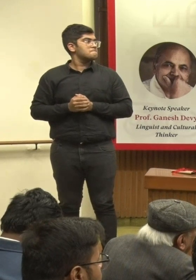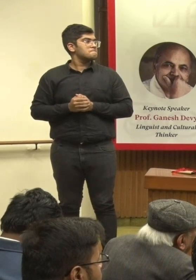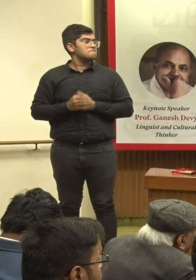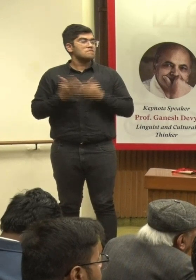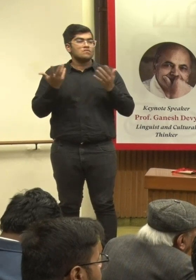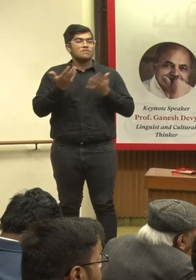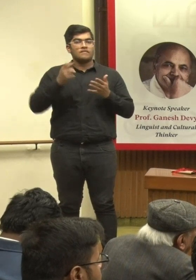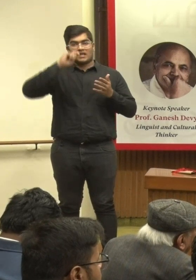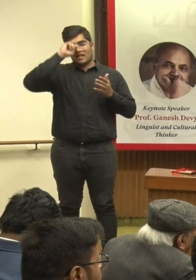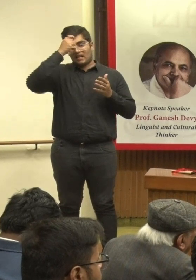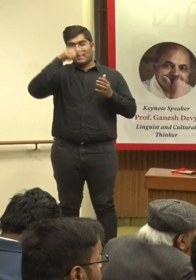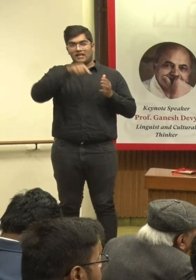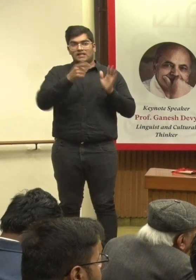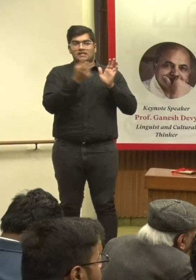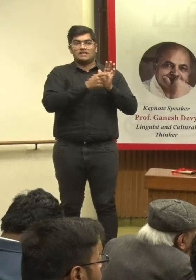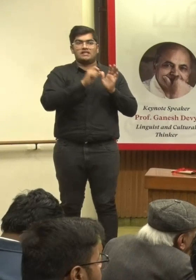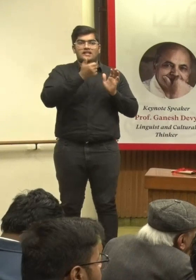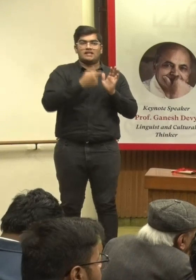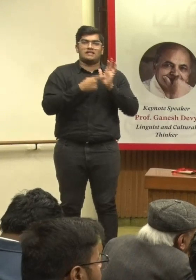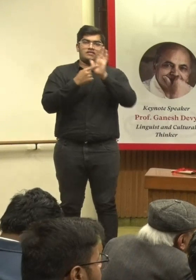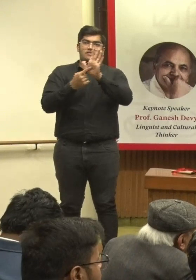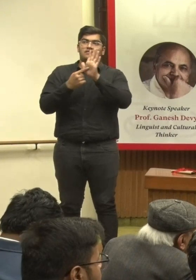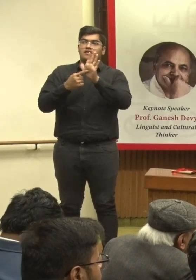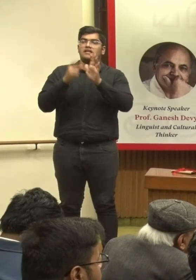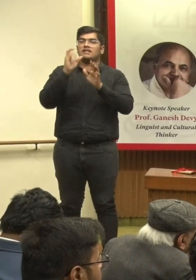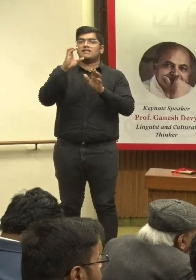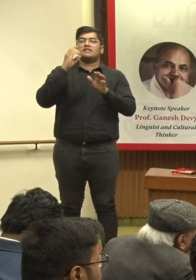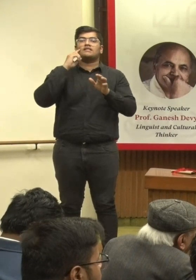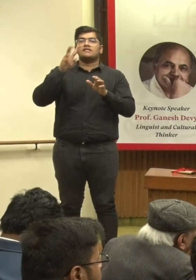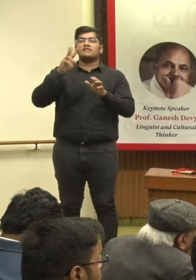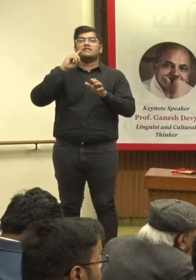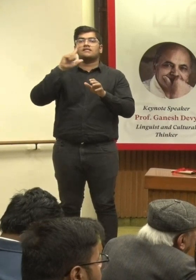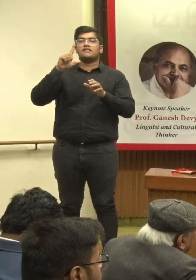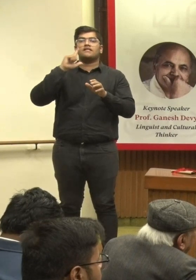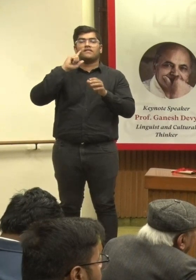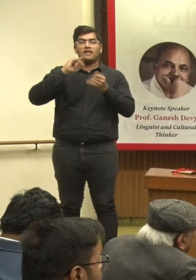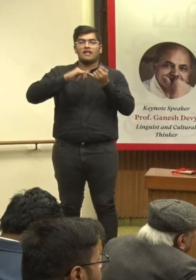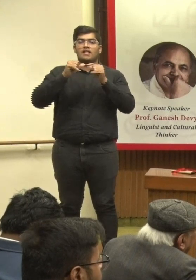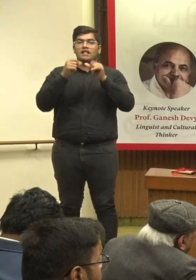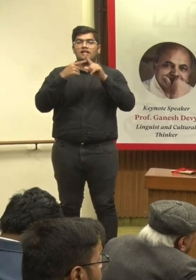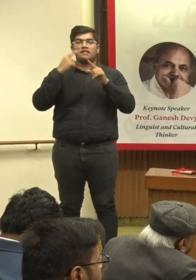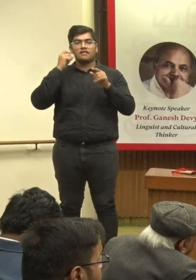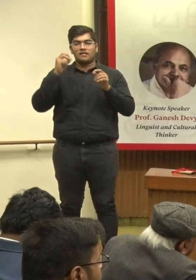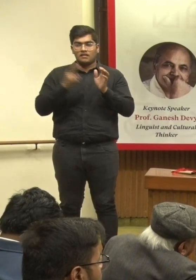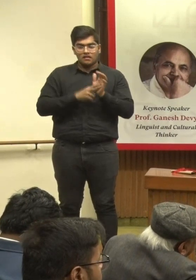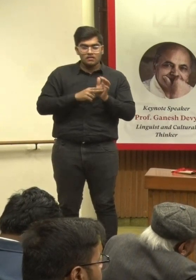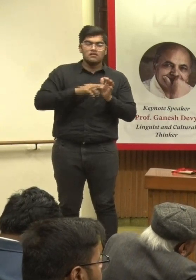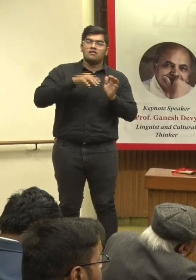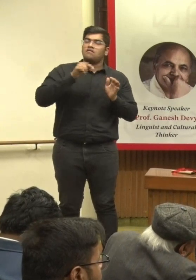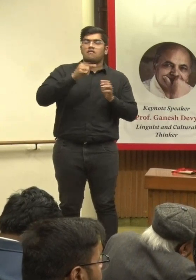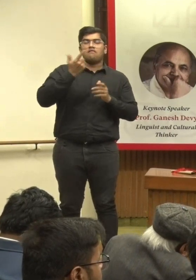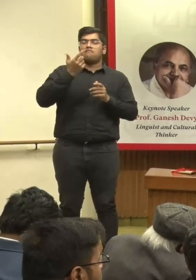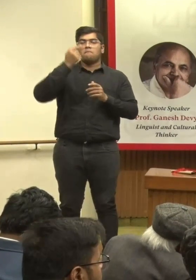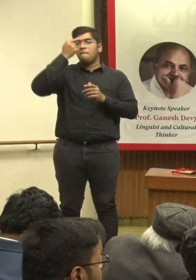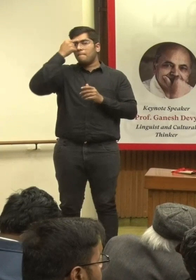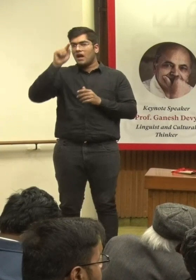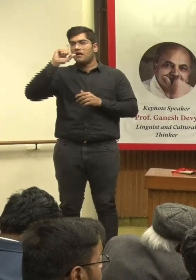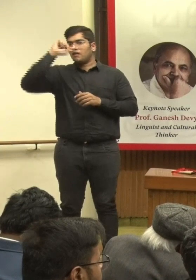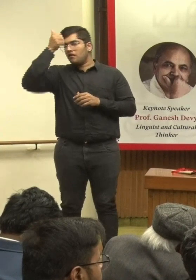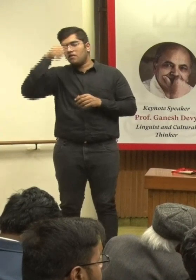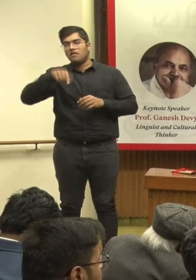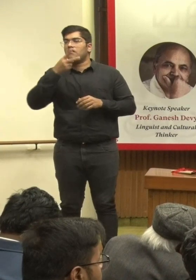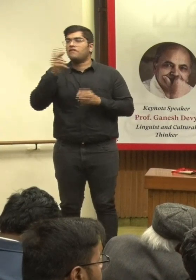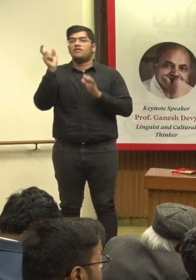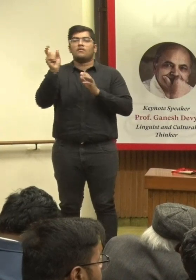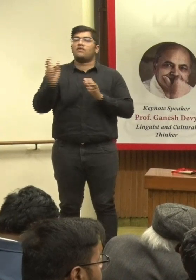What English can describe as civilization cannot be described the same way in either Marathi or Hindi. There's so many words in Marathi,